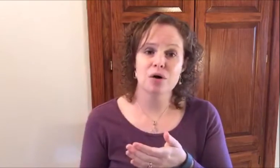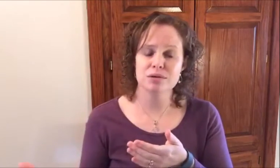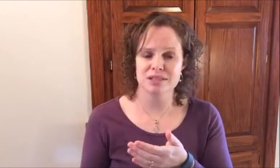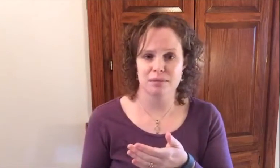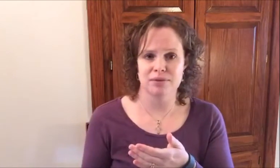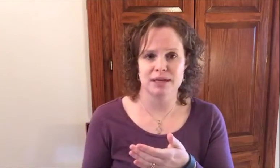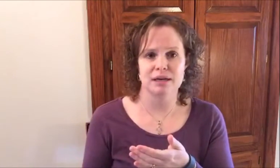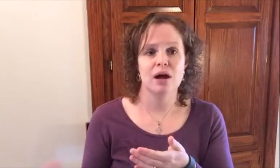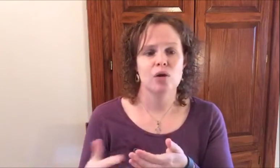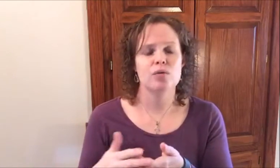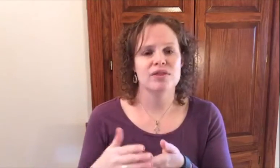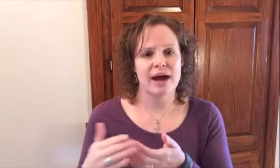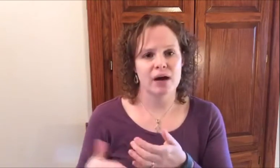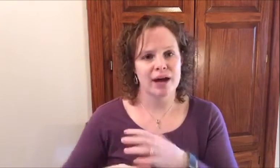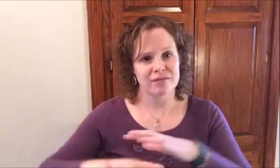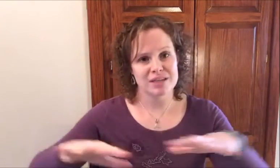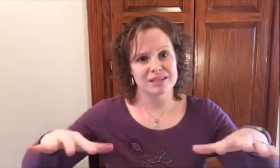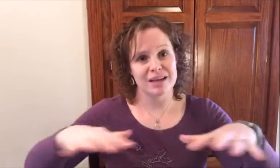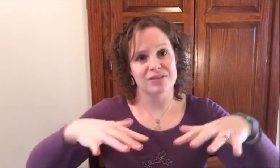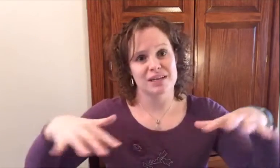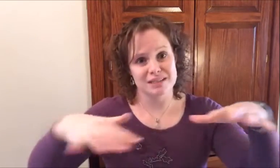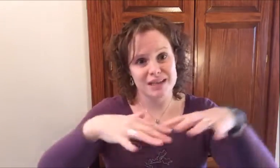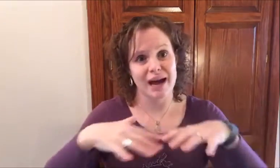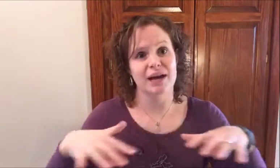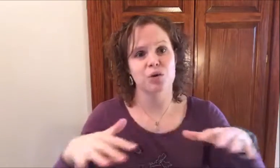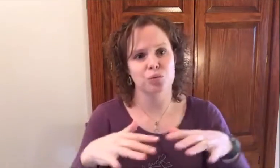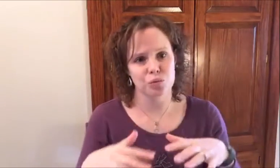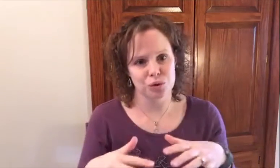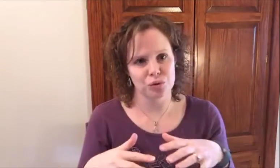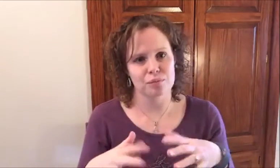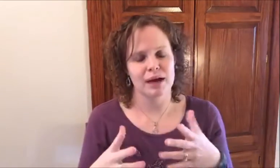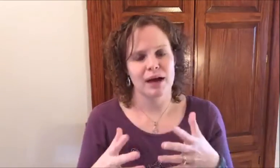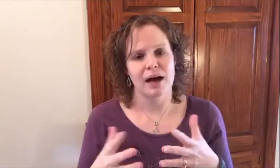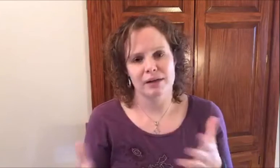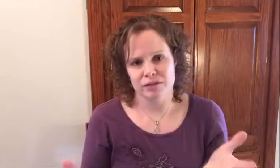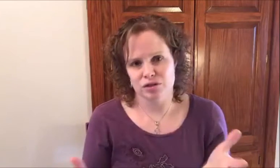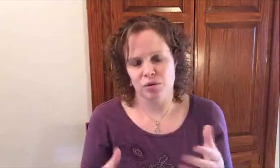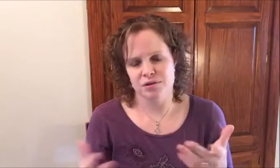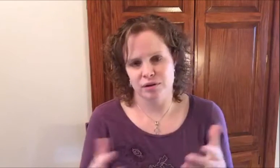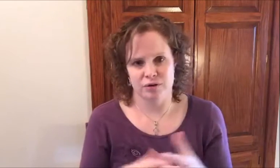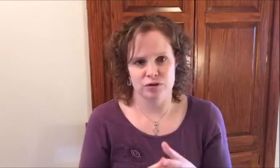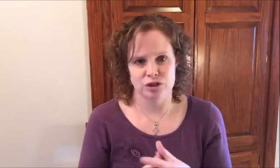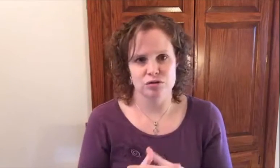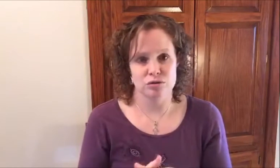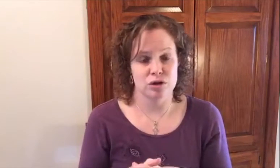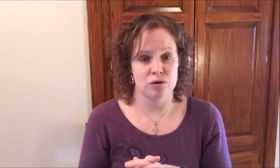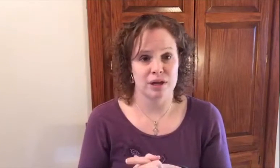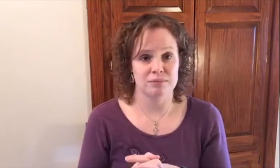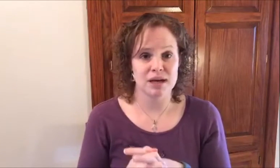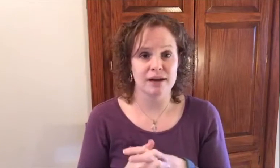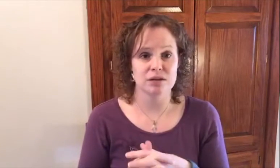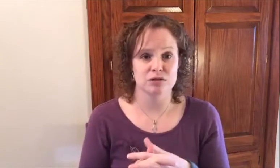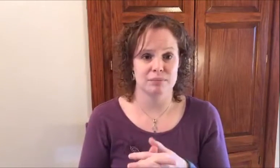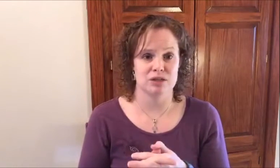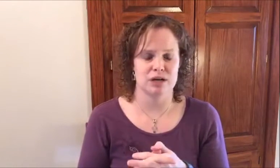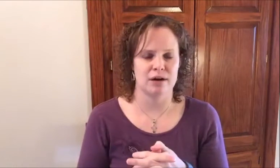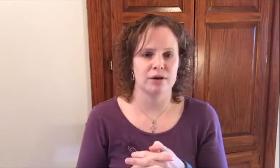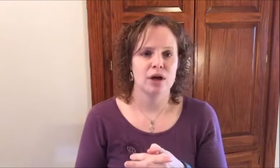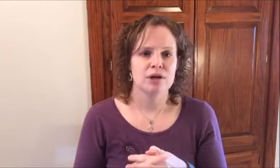know something without having to let the entire room of adults or other children know that I'm talking to my child.